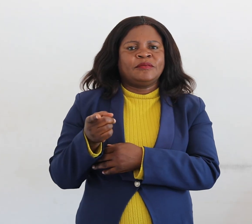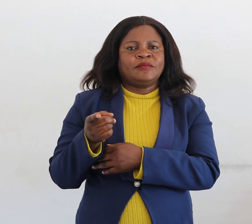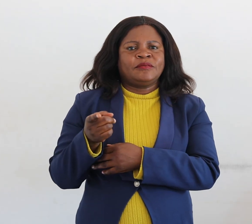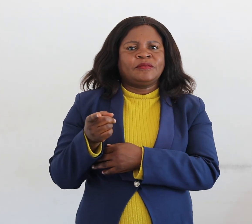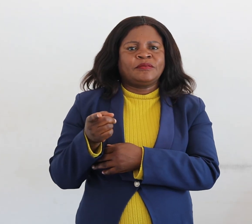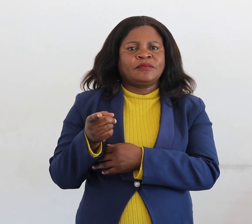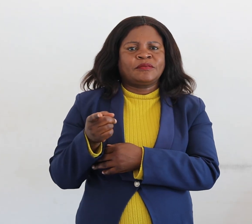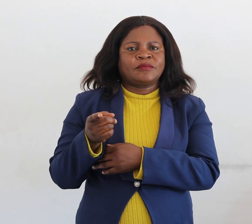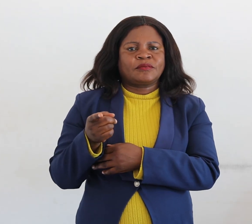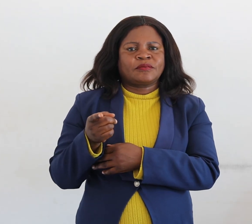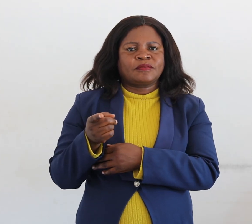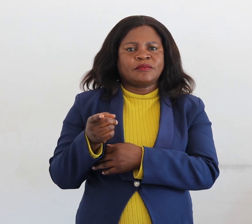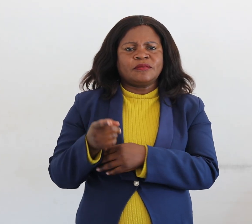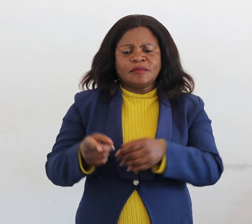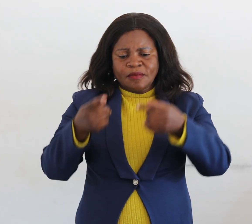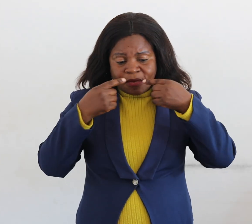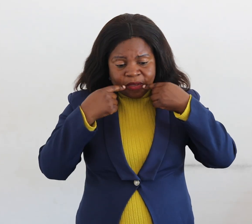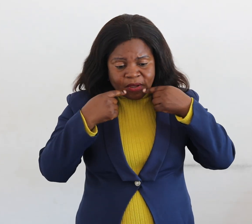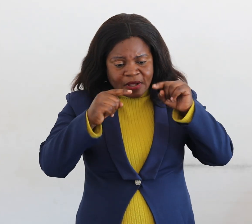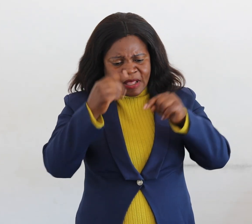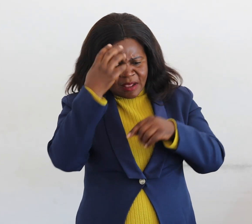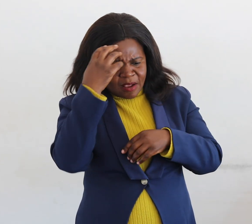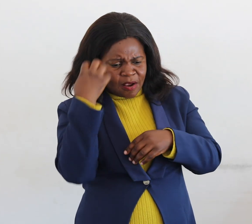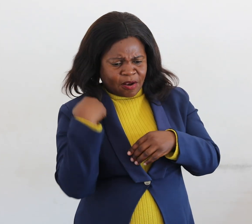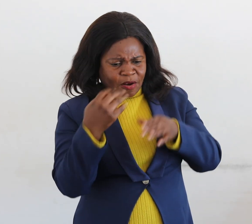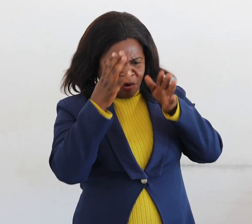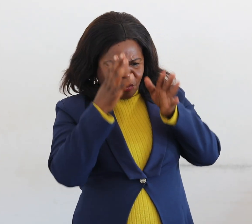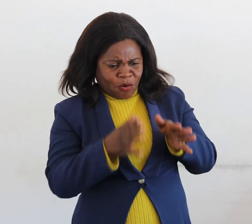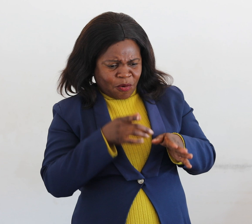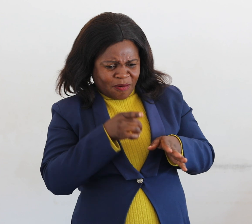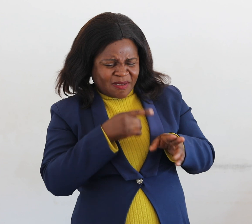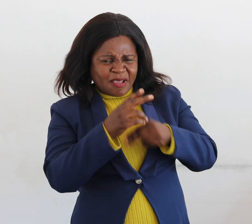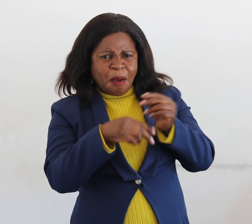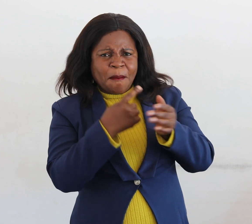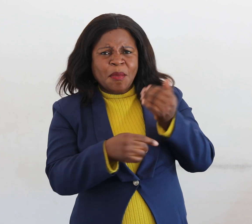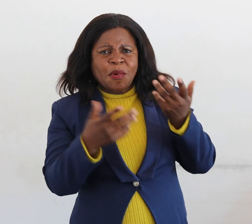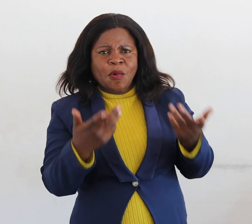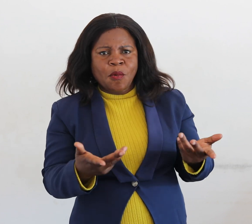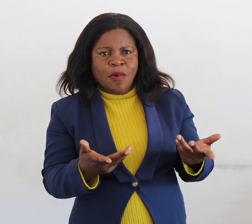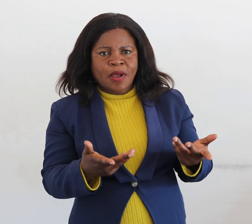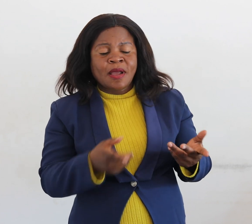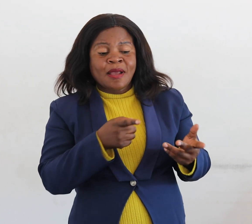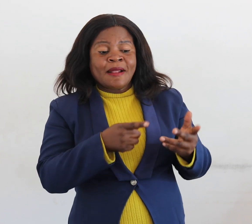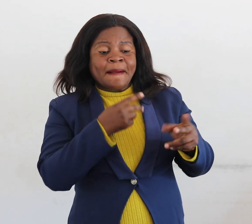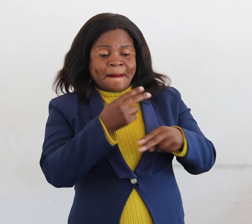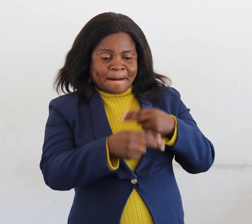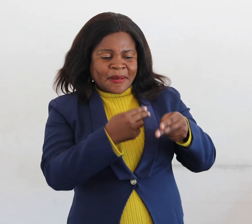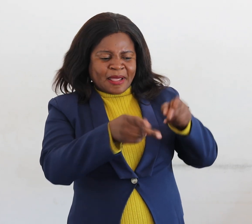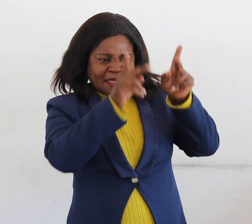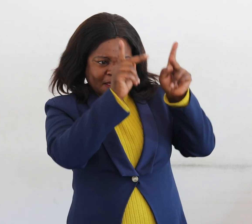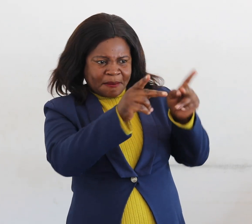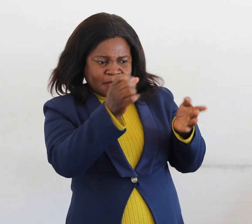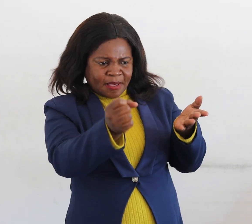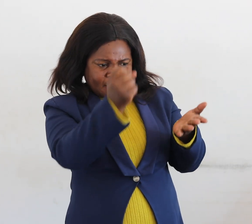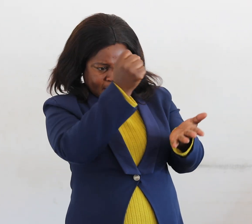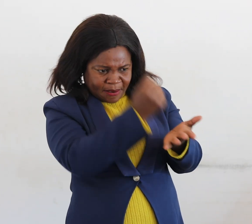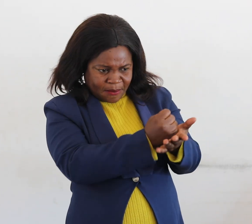A presiding officer means a person appointed by the Commission under Section 37B